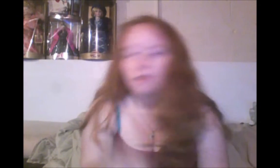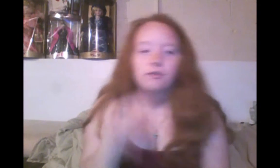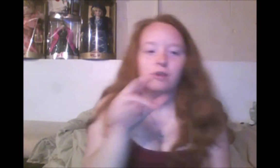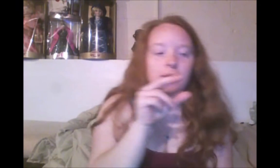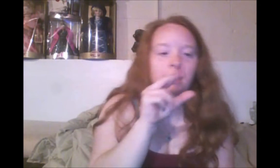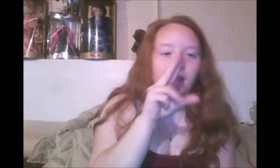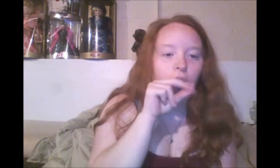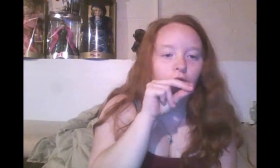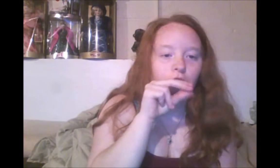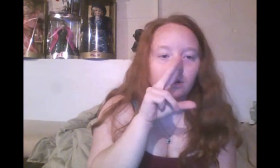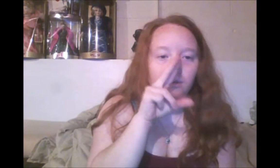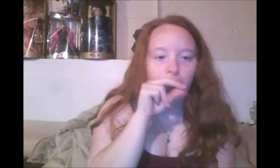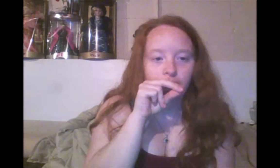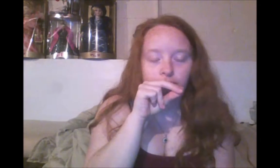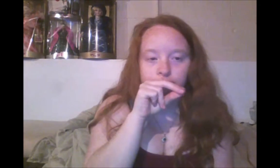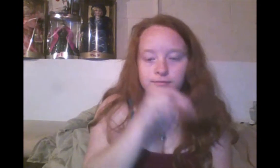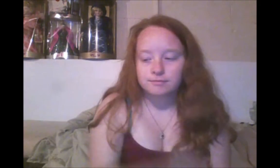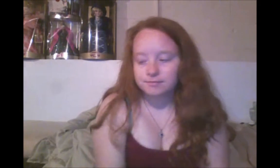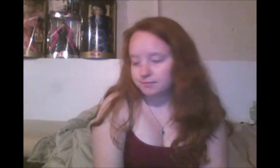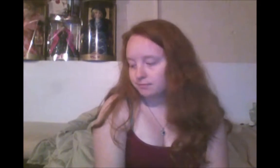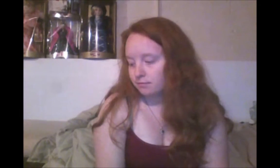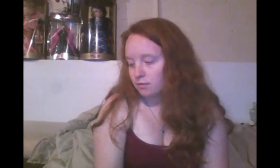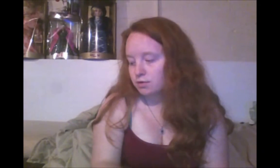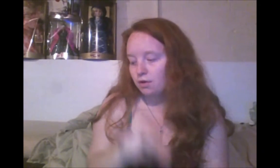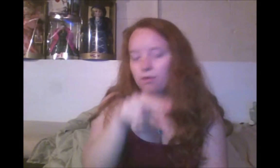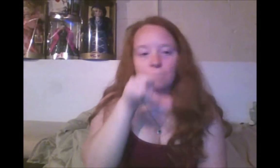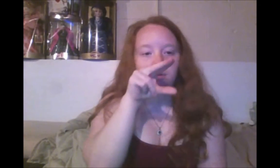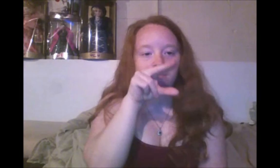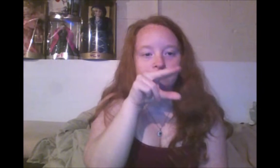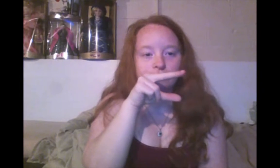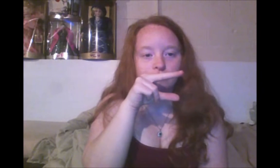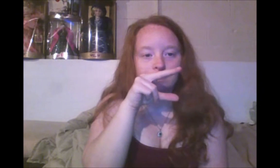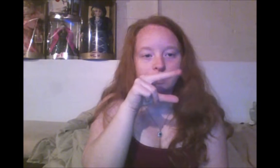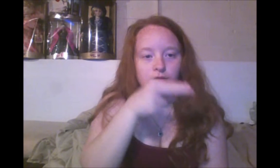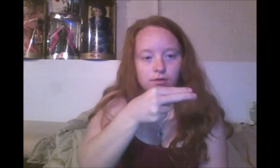Gonna be like a duck quacking. So,